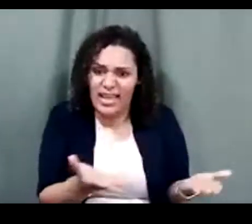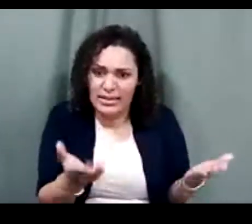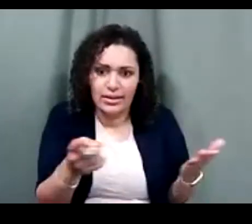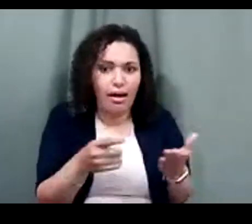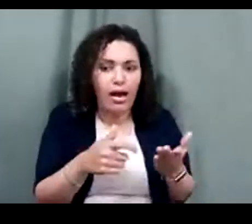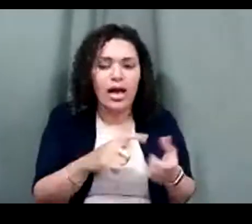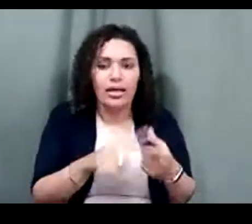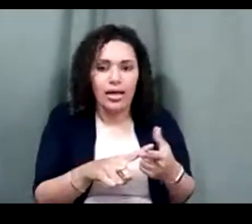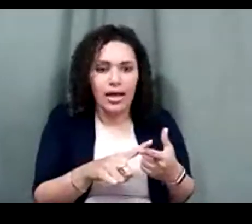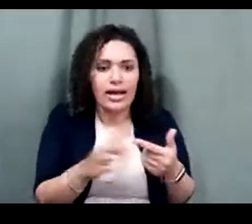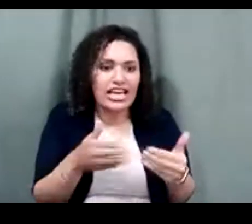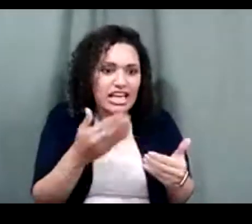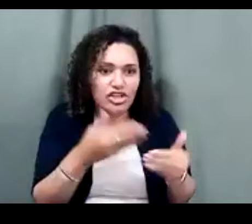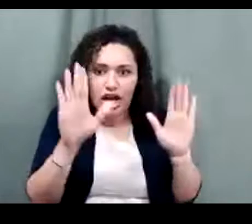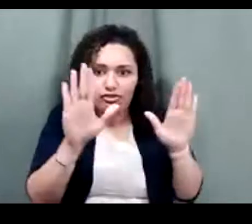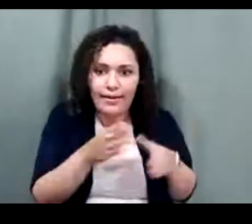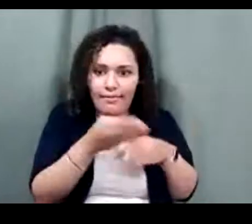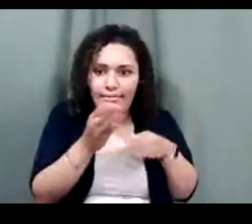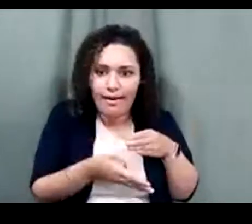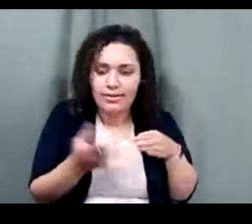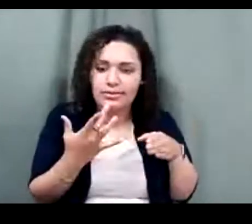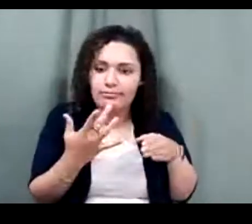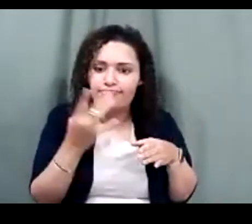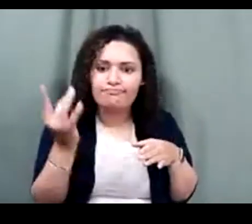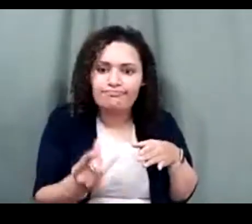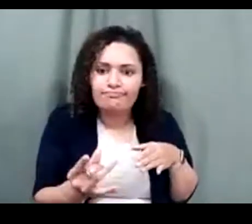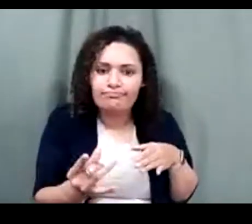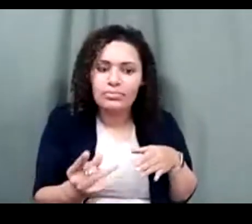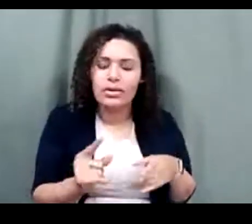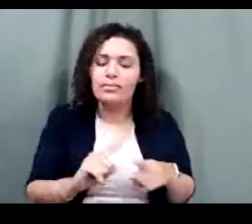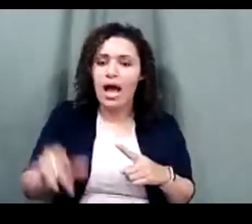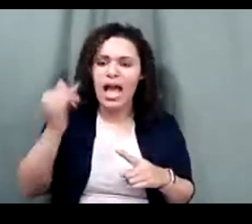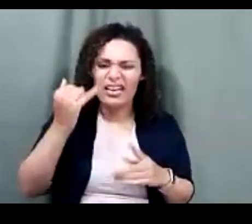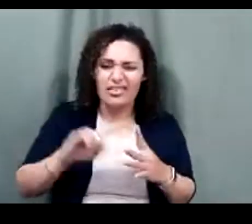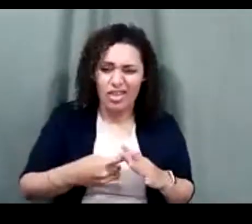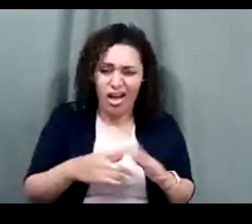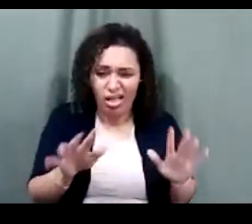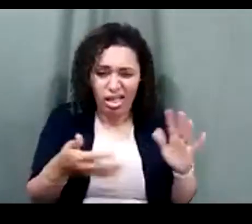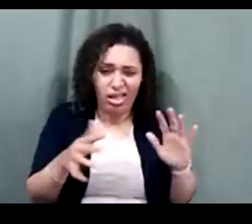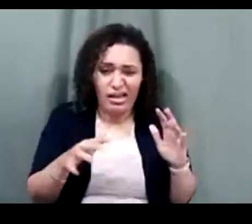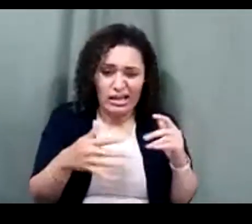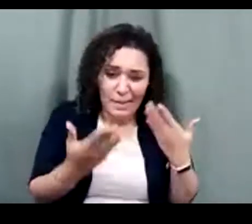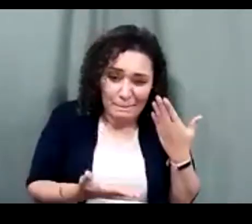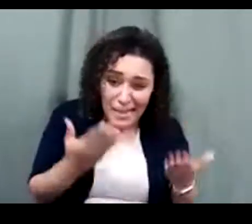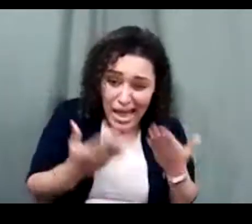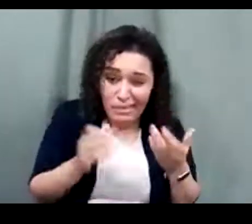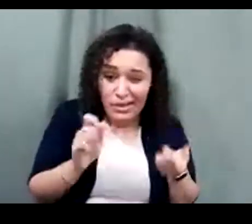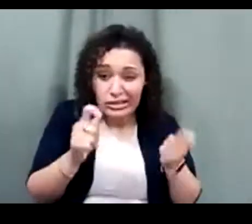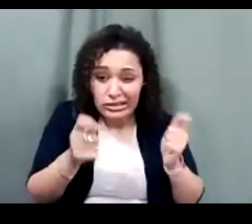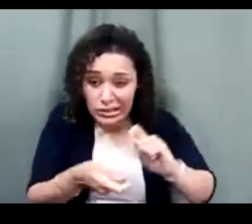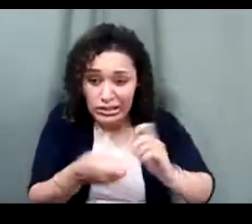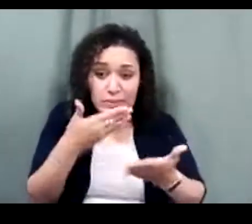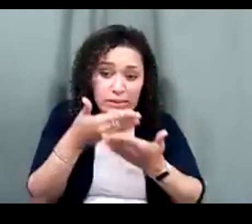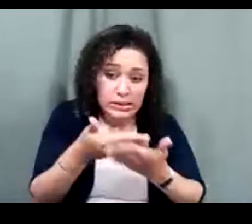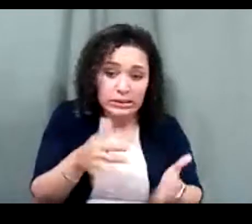have a great product at the end. If you start out with something that's a little wonkier, like you might be able to make a good dish out of it,